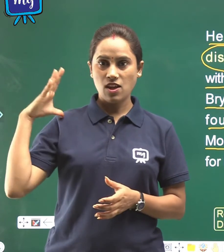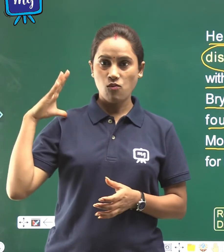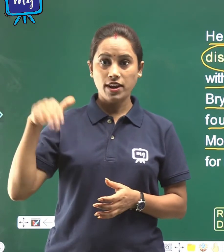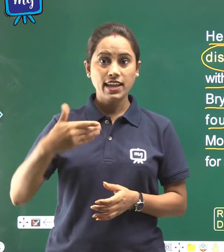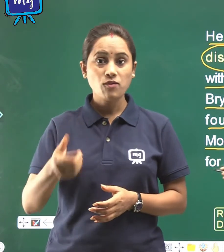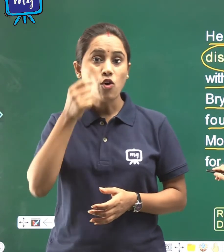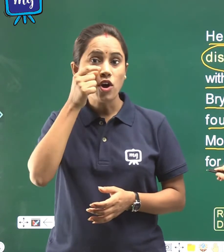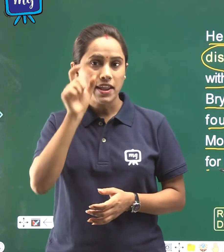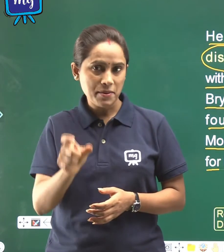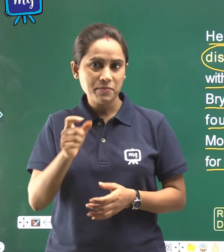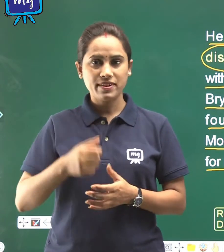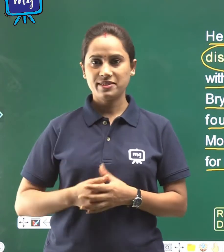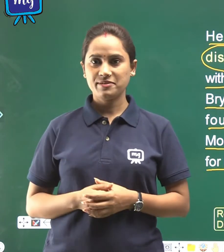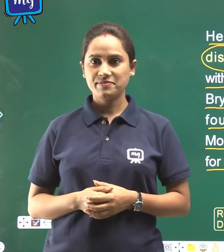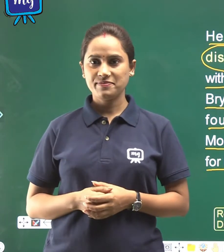waiting for him.